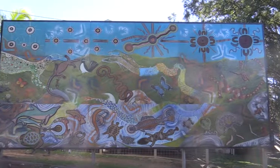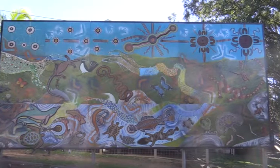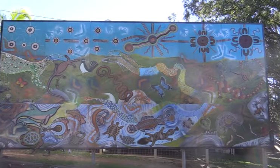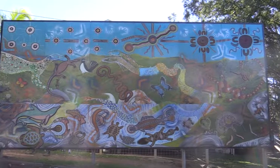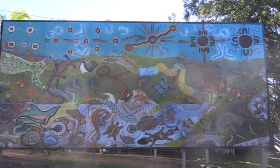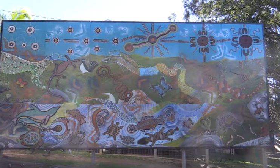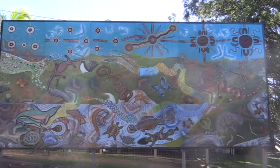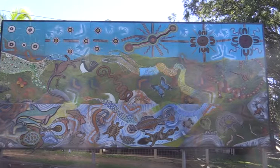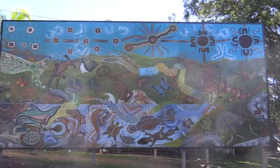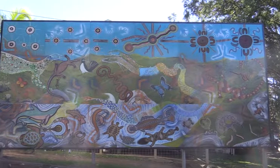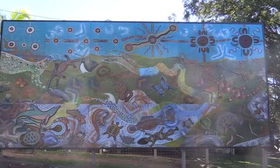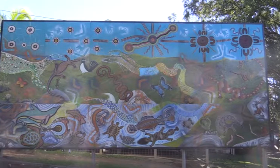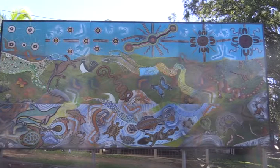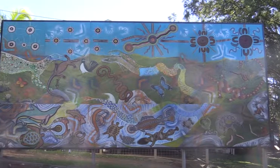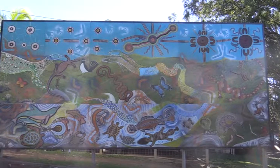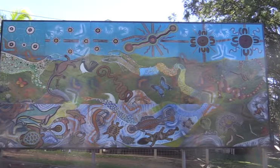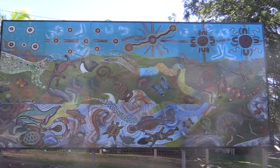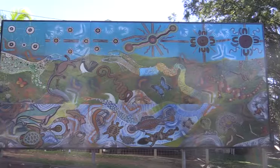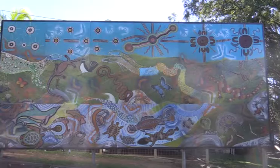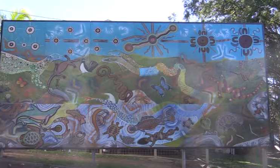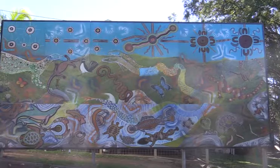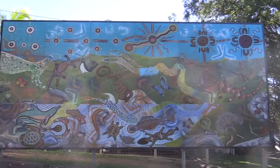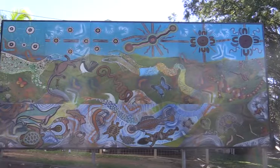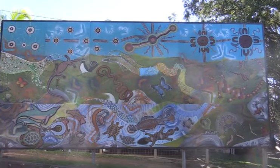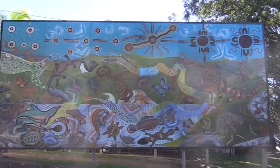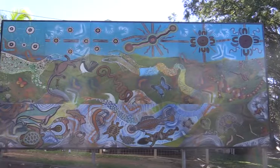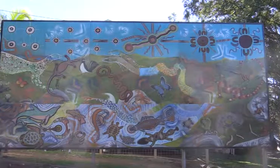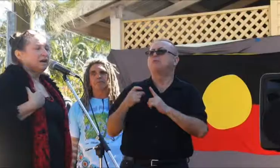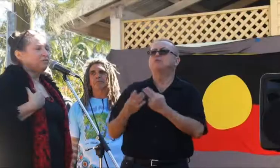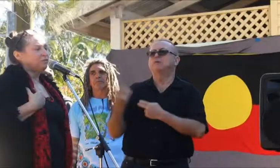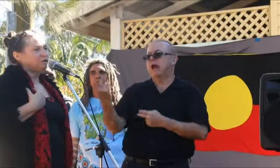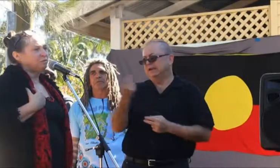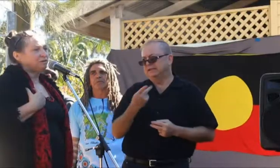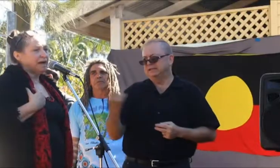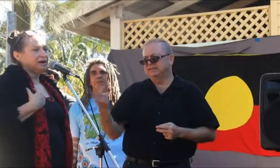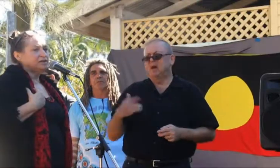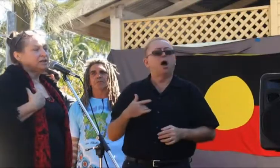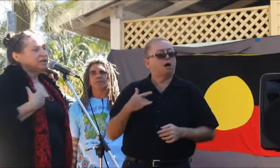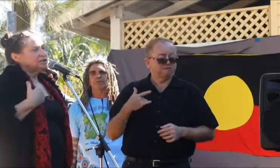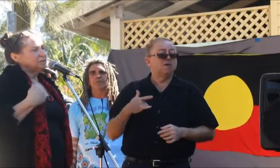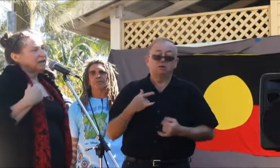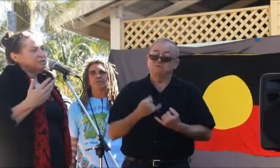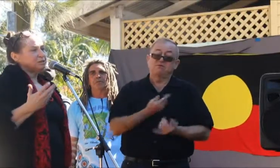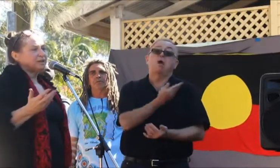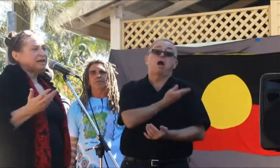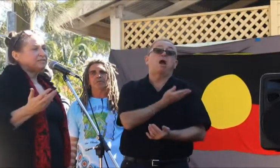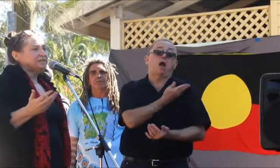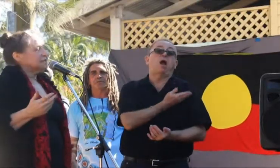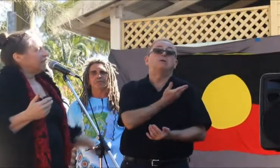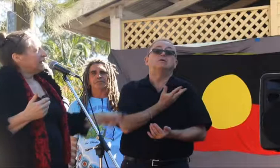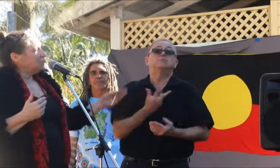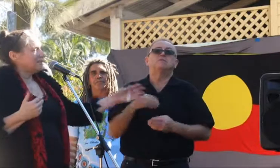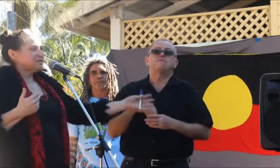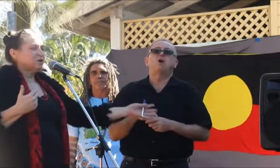generosity in sharing their stories and their culture so freely with us. I feel very proud to be able to be part of